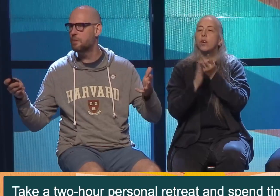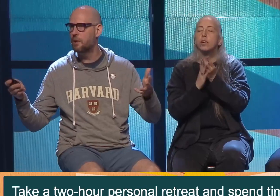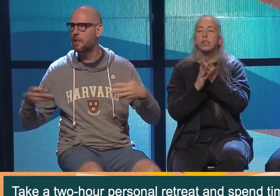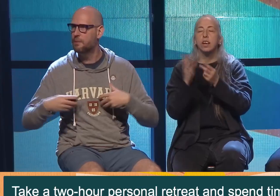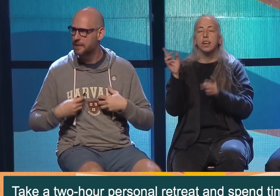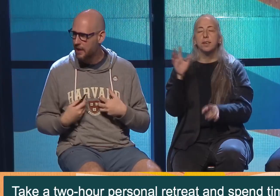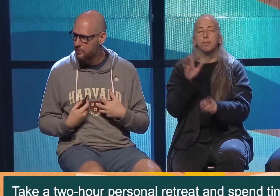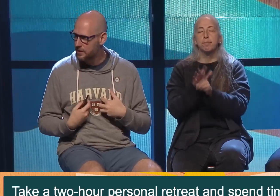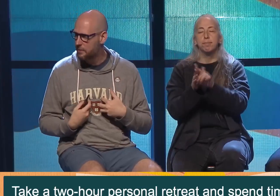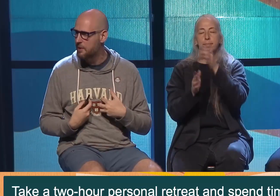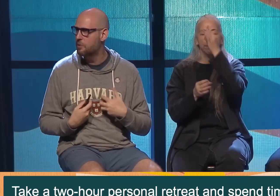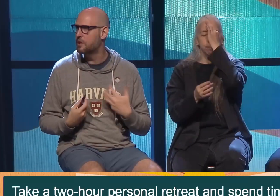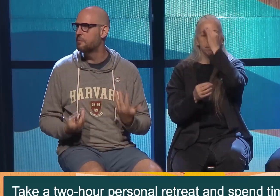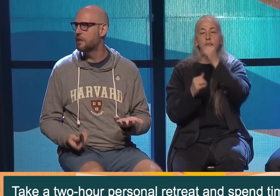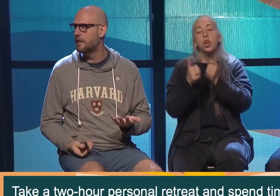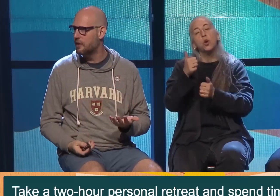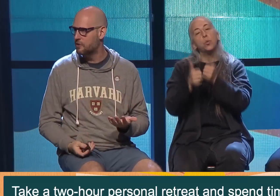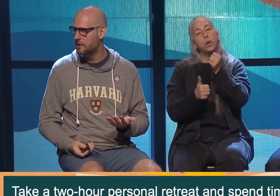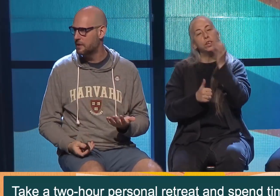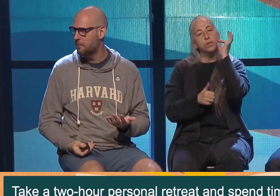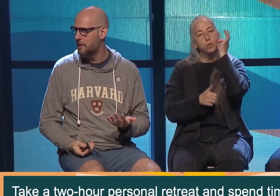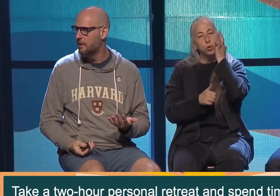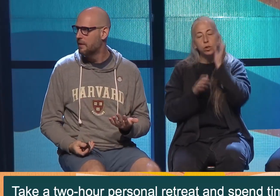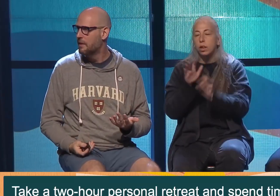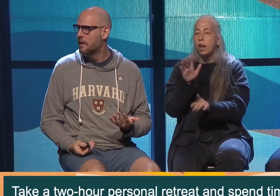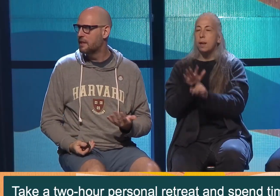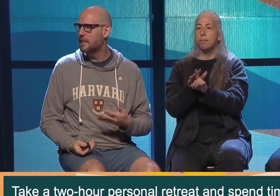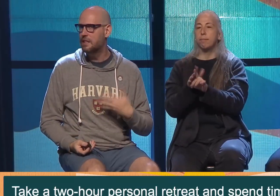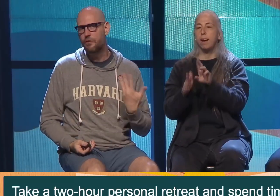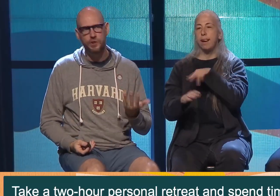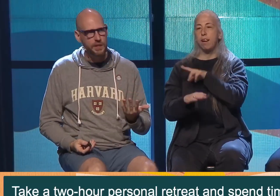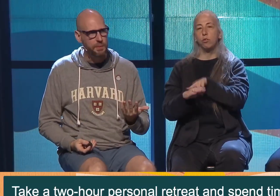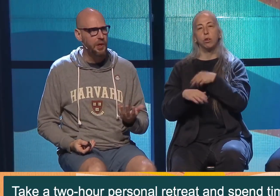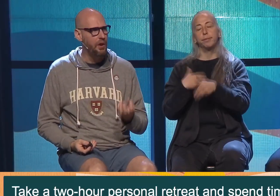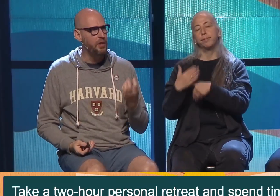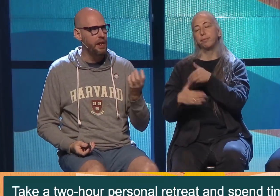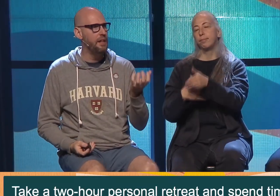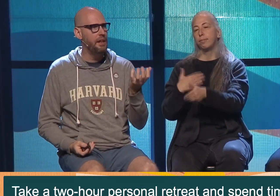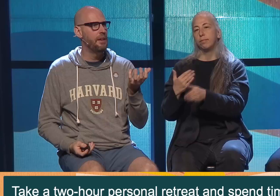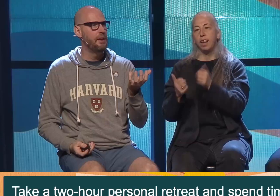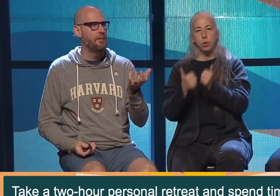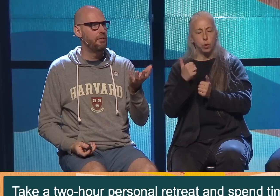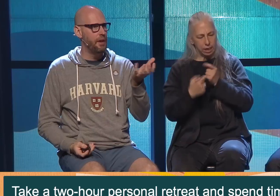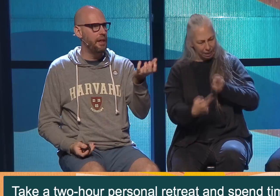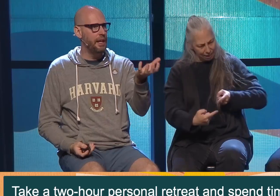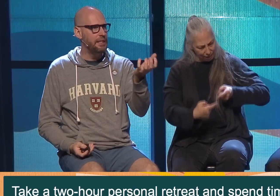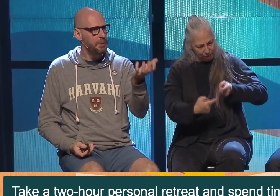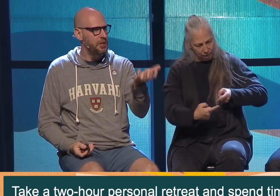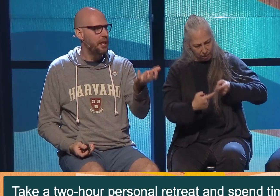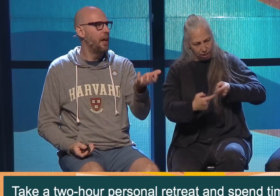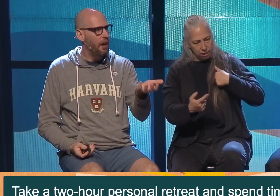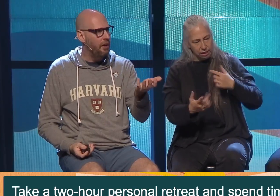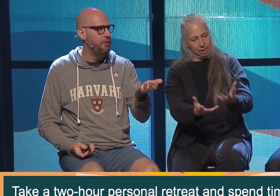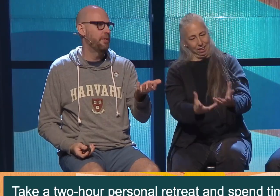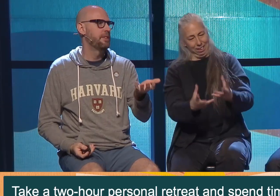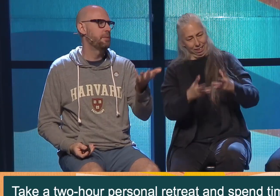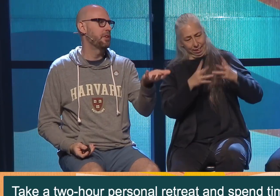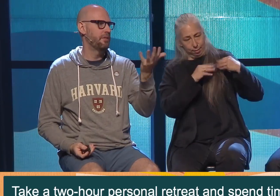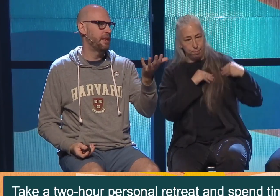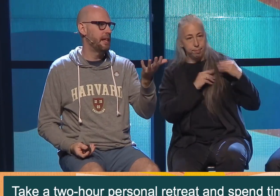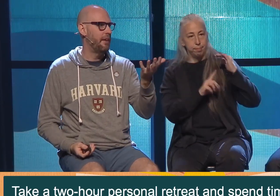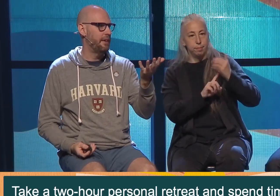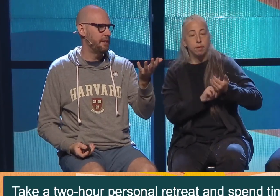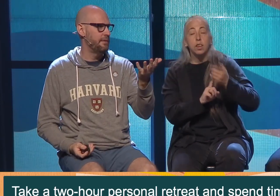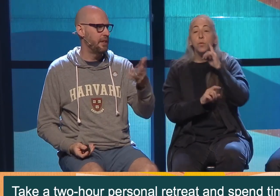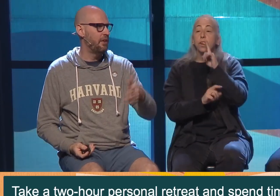fruits of the Spirit comes naturally to me and which comes unnaturally to me? Because I think the fruits of the Spirit are a great exhibition of